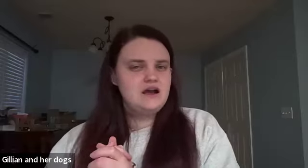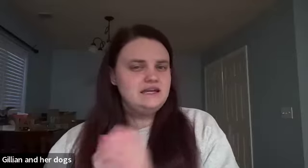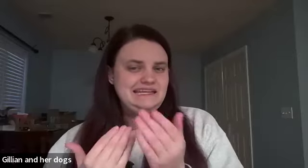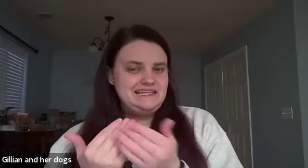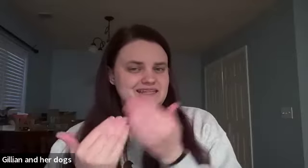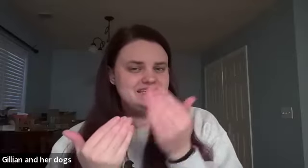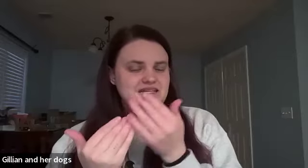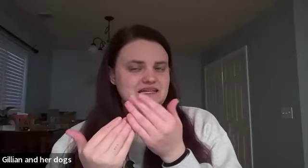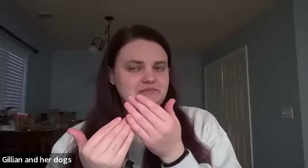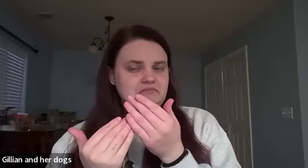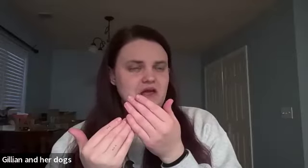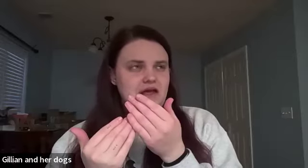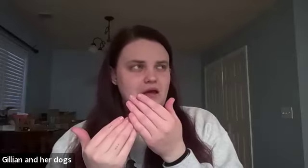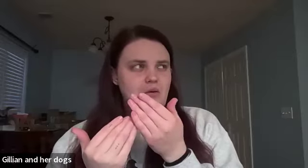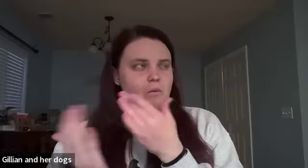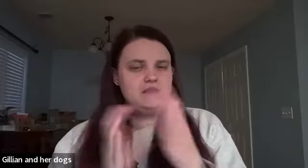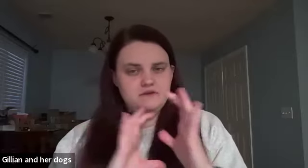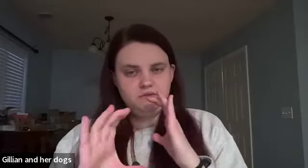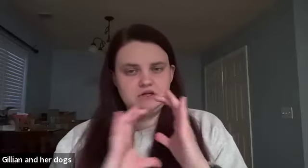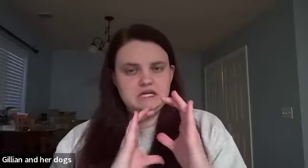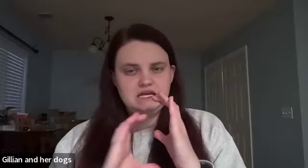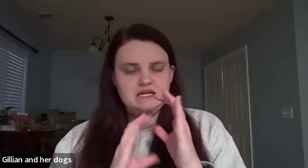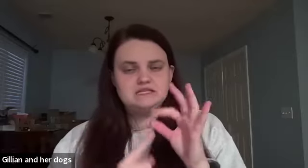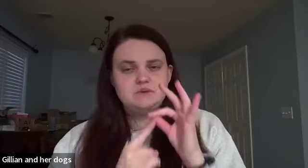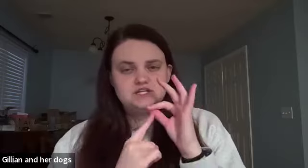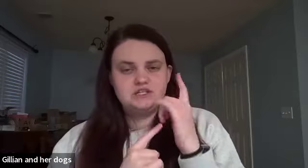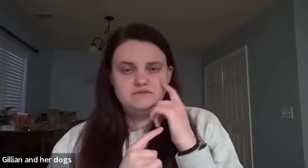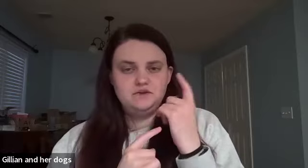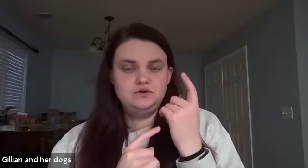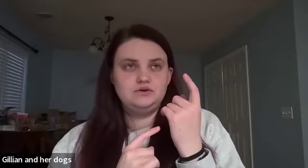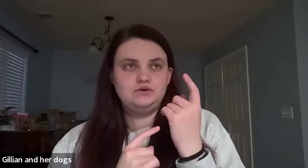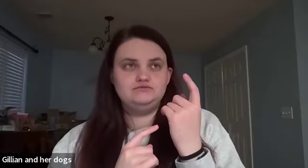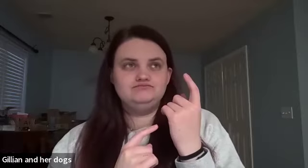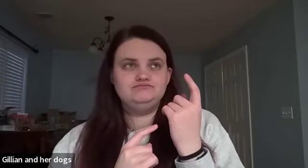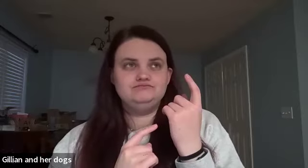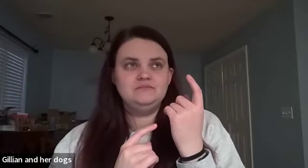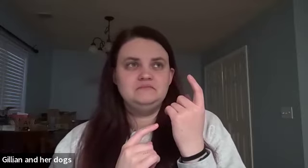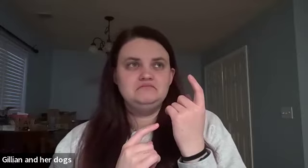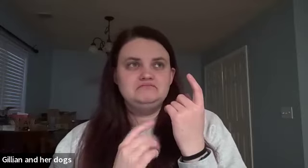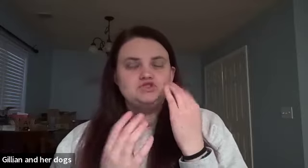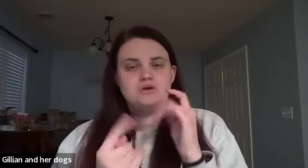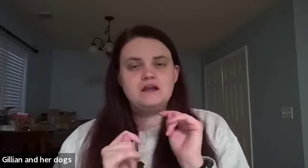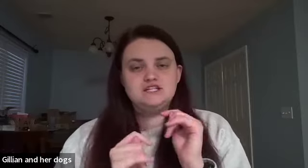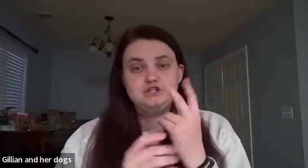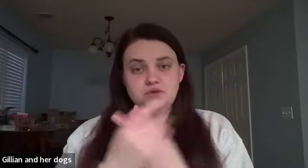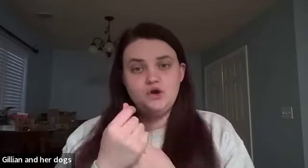not an easy way of communicating, especially if you're trying to do